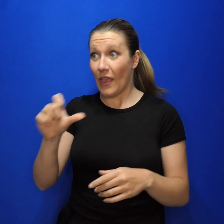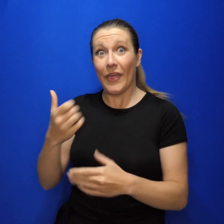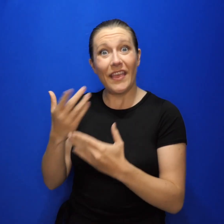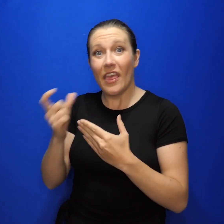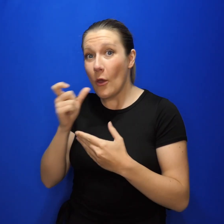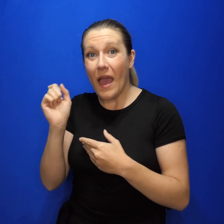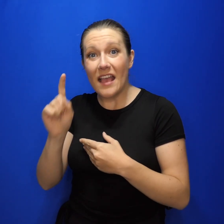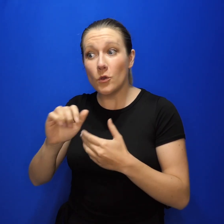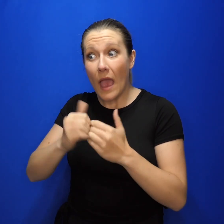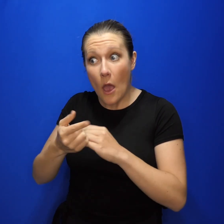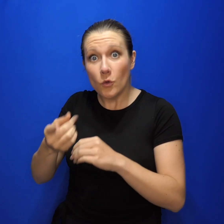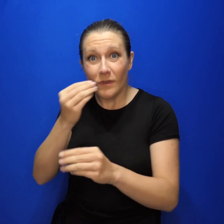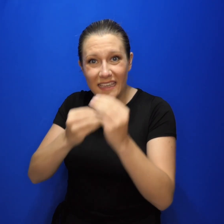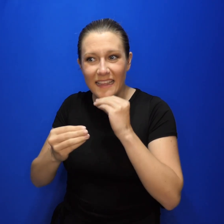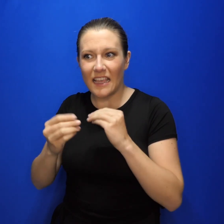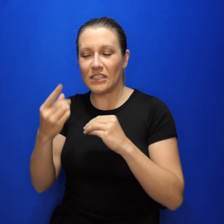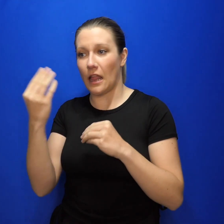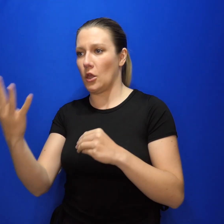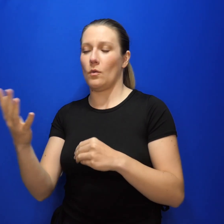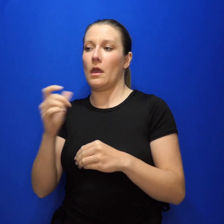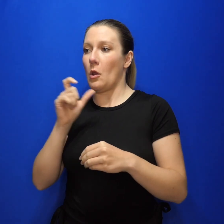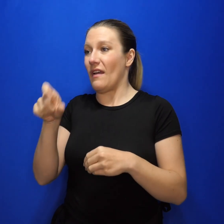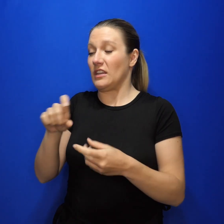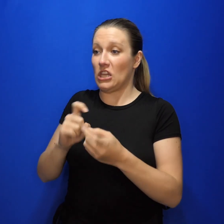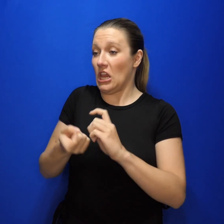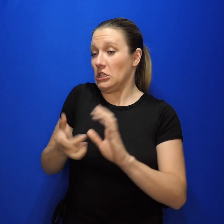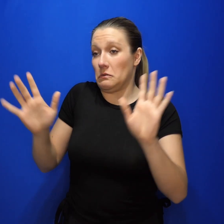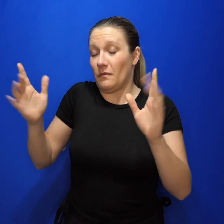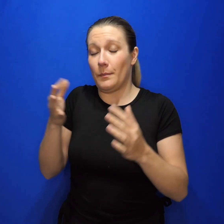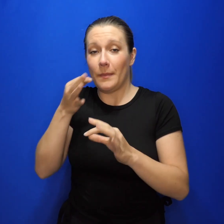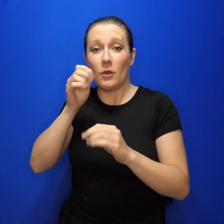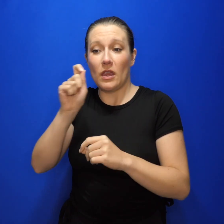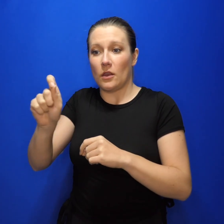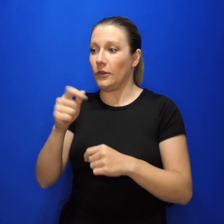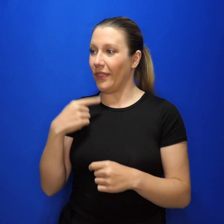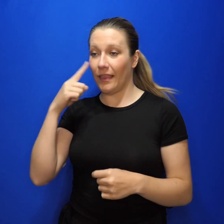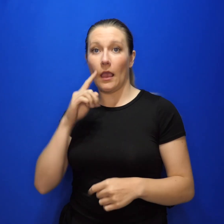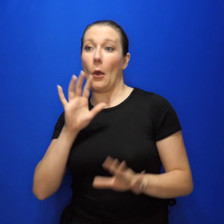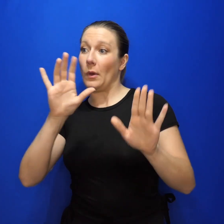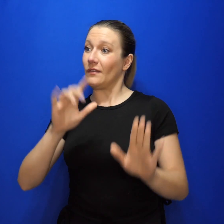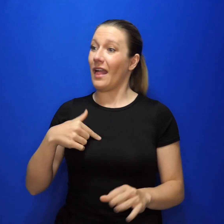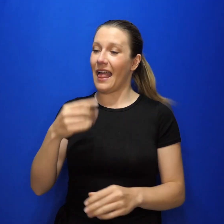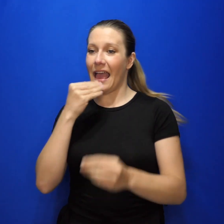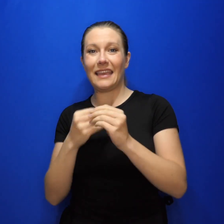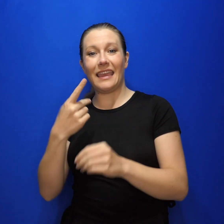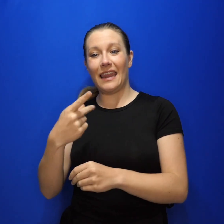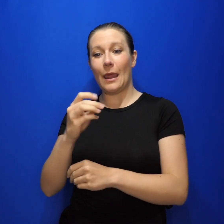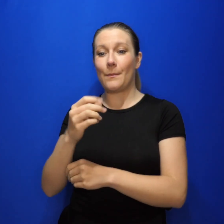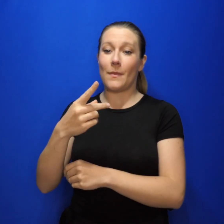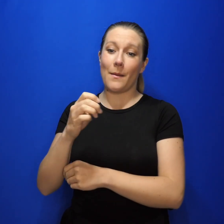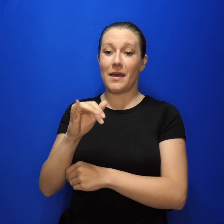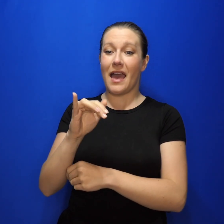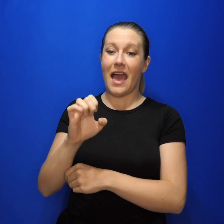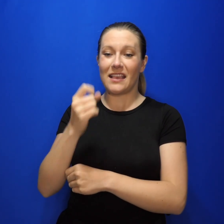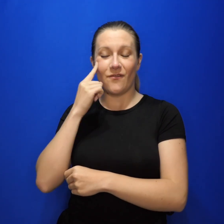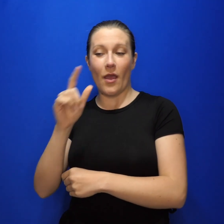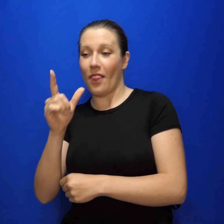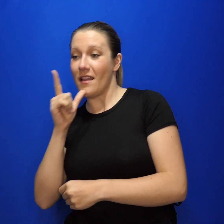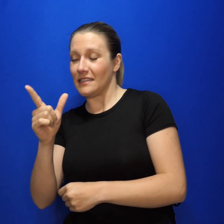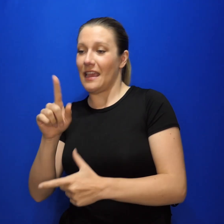You know, they just say, don't No. worry, you won't have to change. And you're over there like, wow, this is great, because I eat Popeyes for lunch and I have this and I love a crispy chicken sandwich.